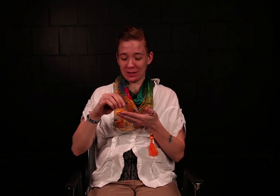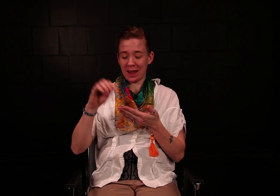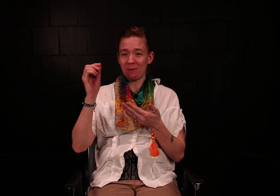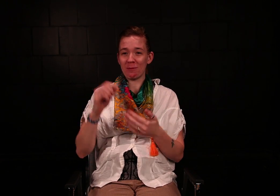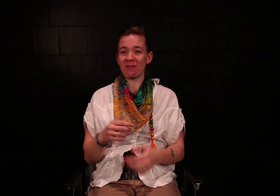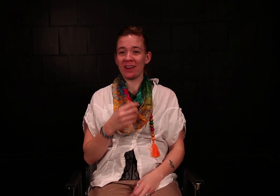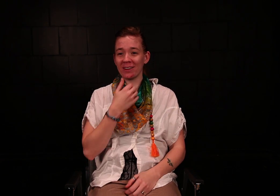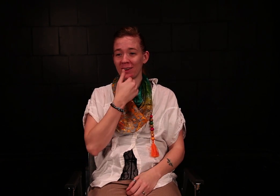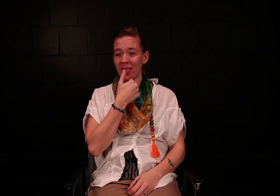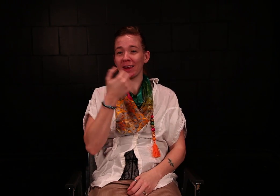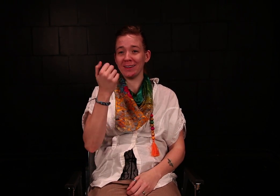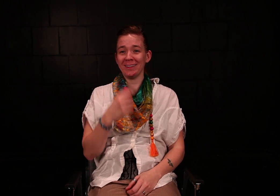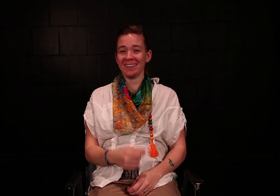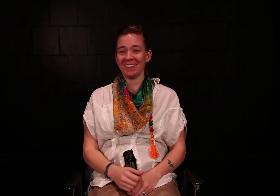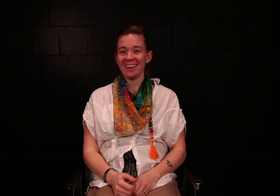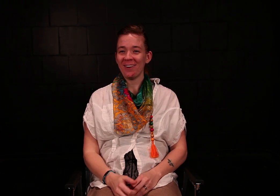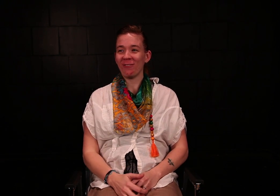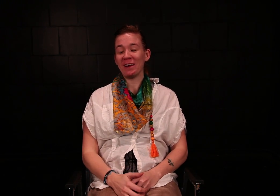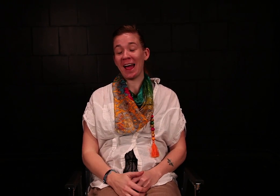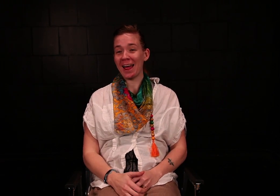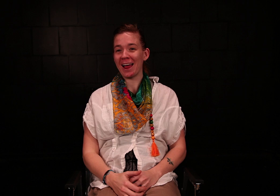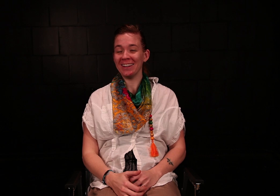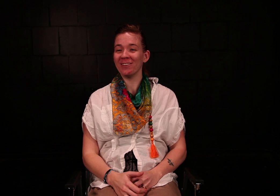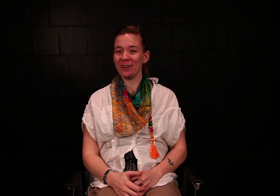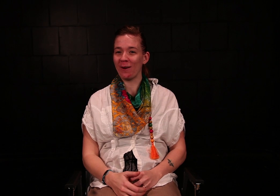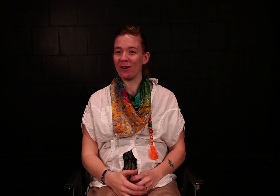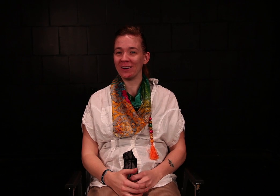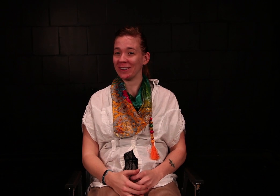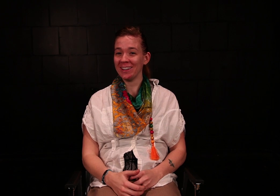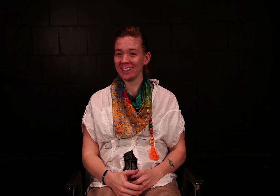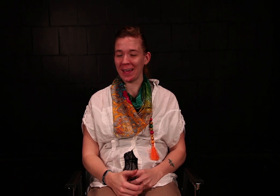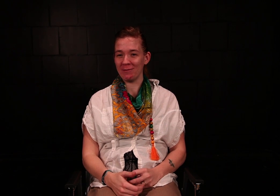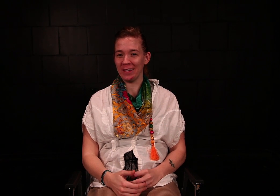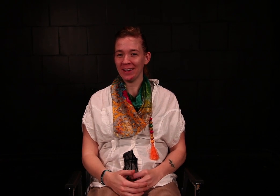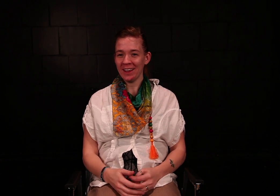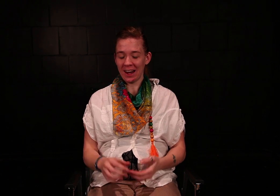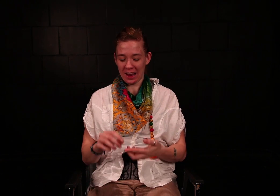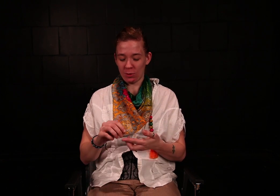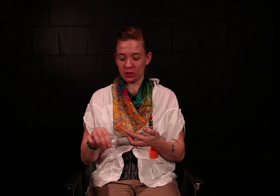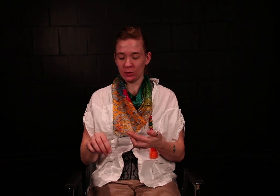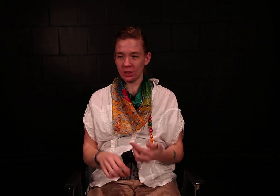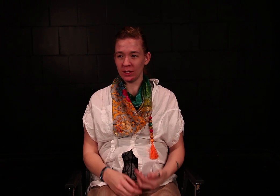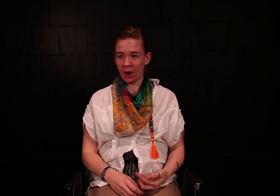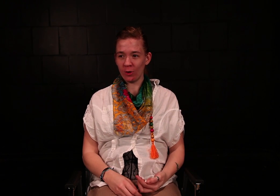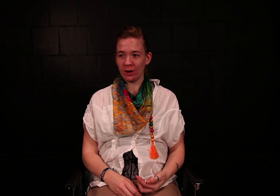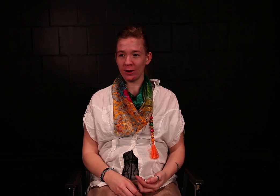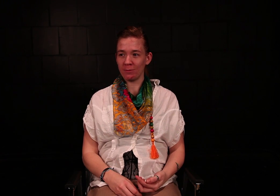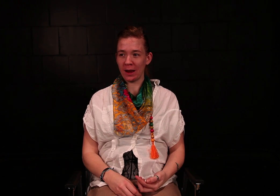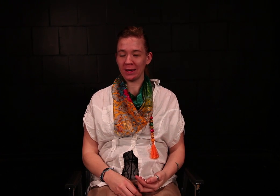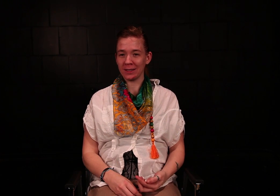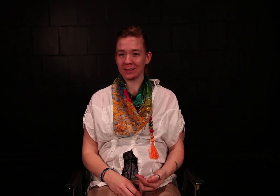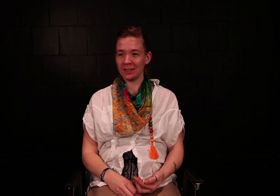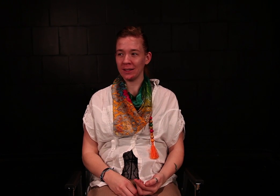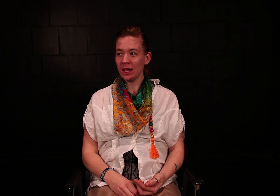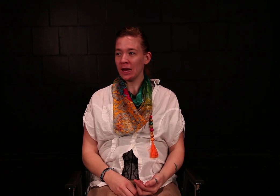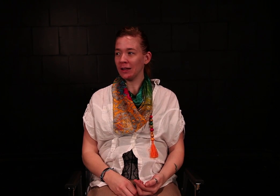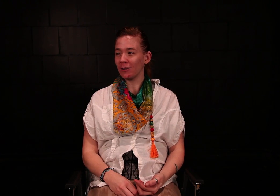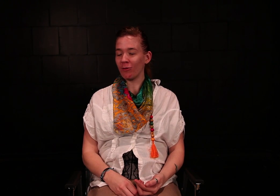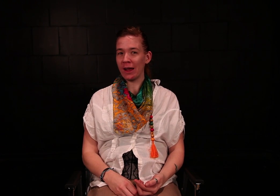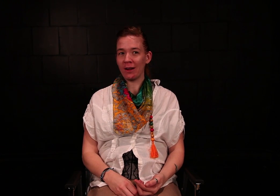dab on my finger and lick it. But I did it when no one would look at me. Like I would do it and then hold it under my desk and then look around.